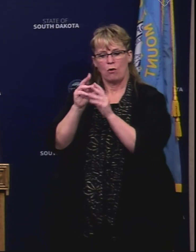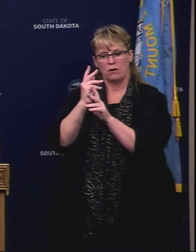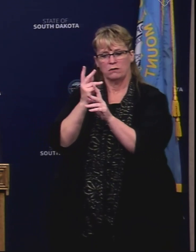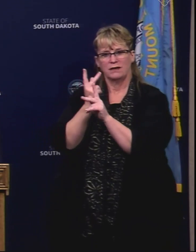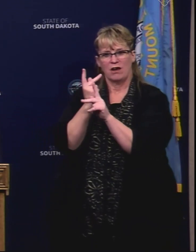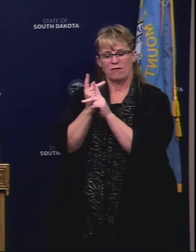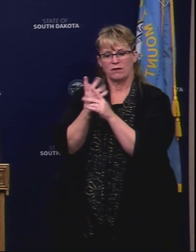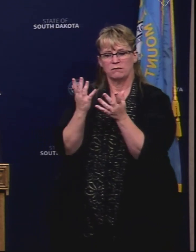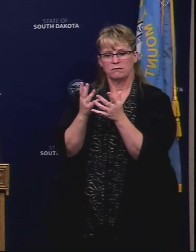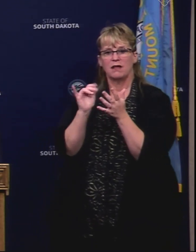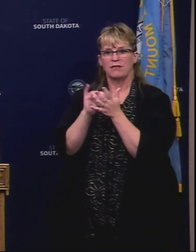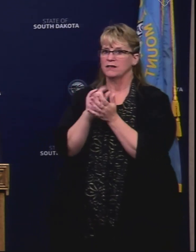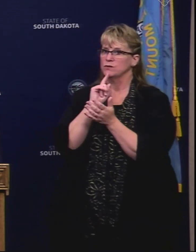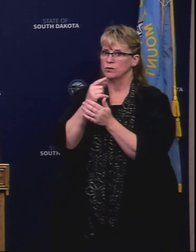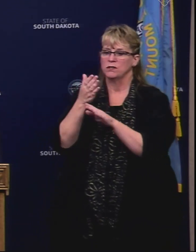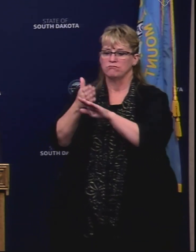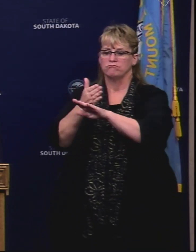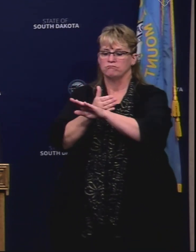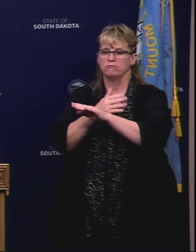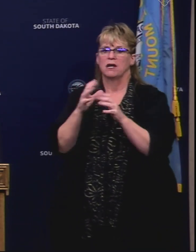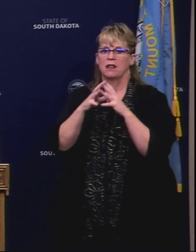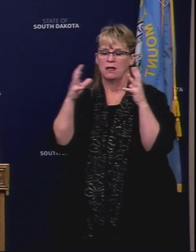has made all the difference in the world.